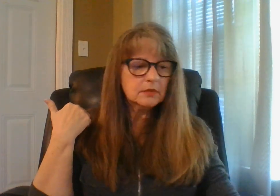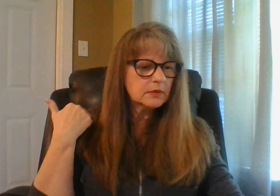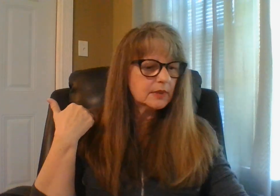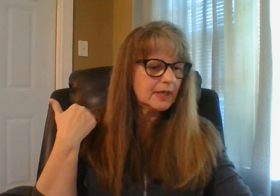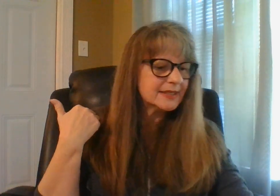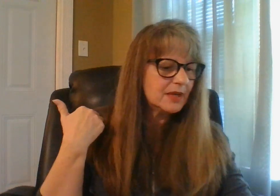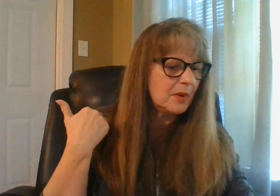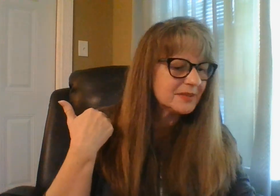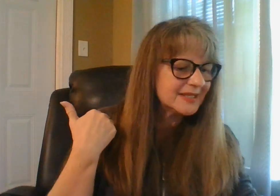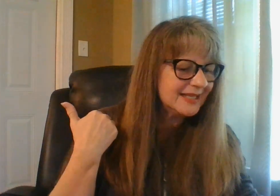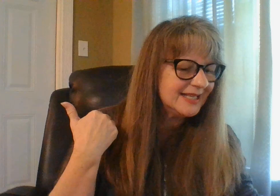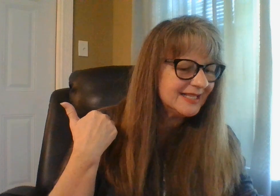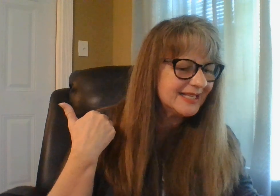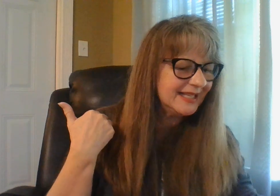What did I say? What was the sentence?